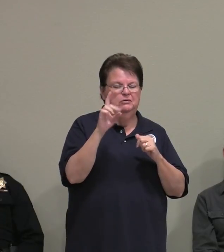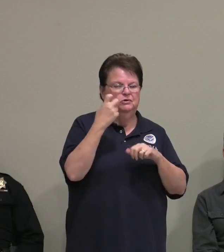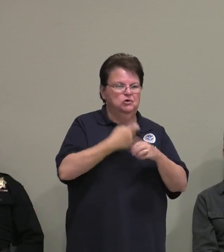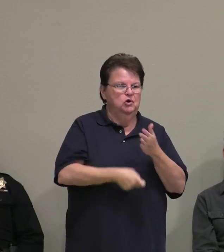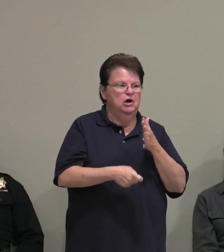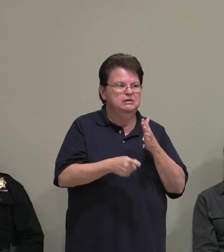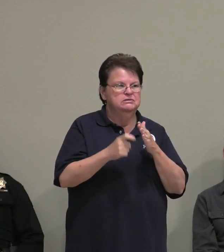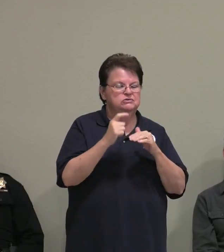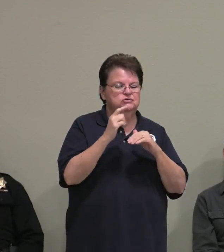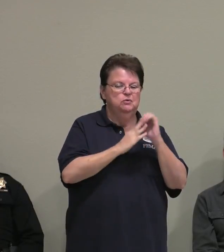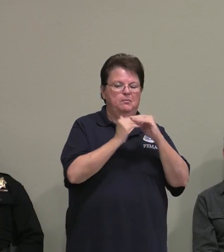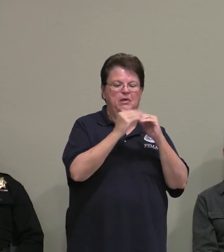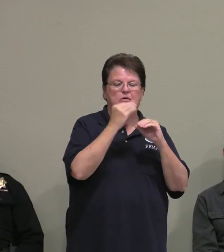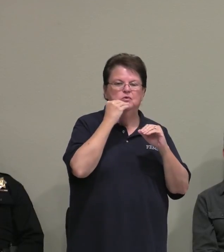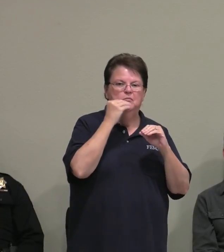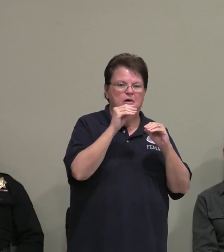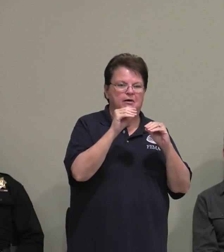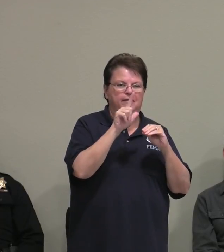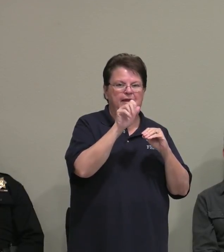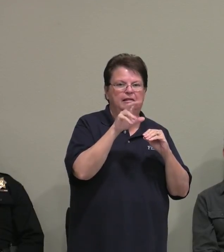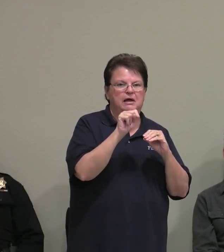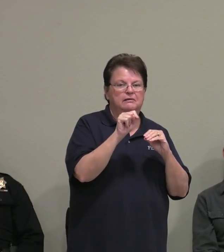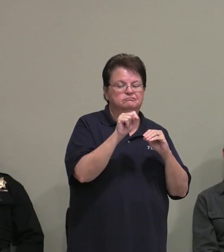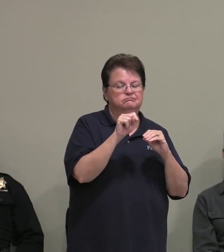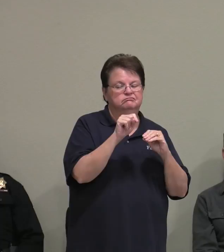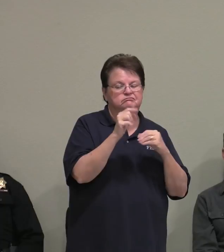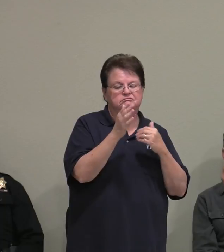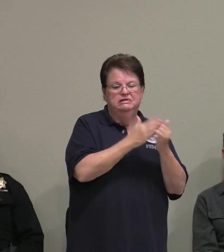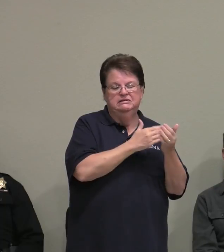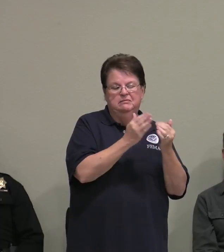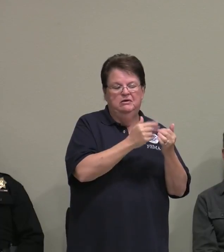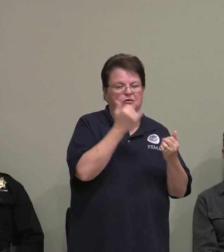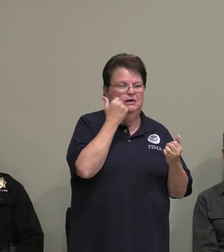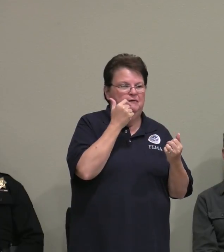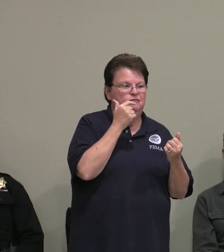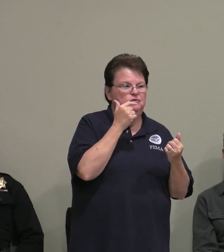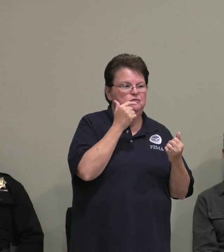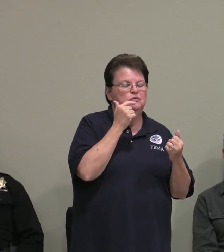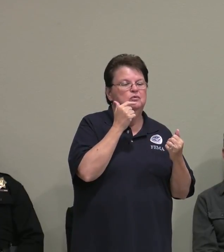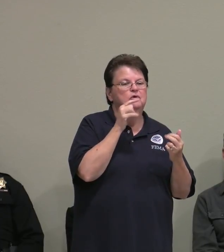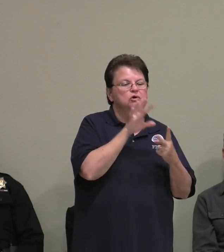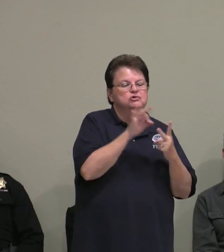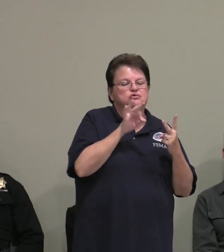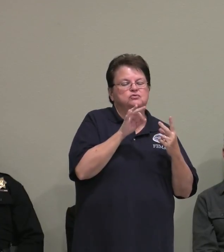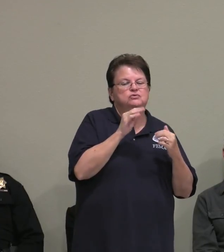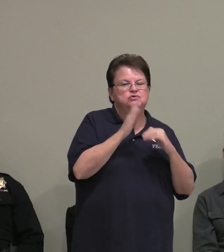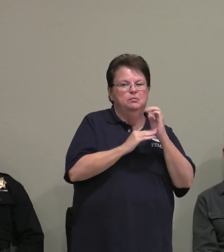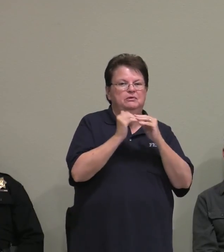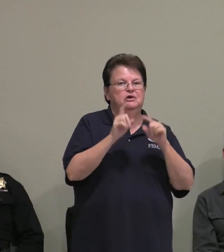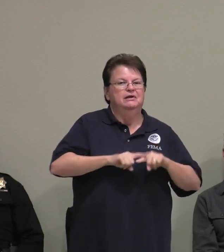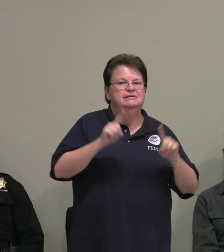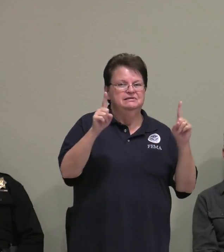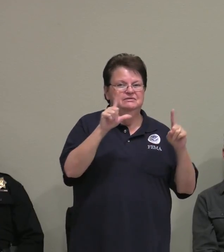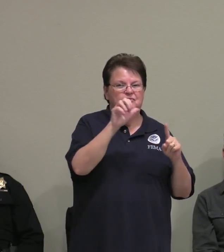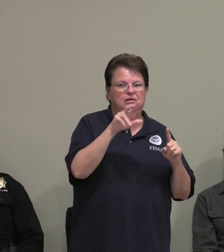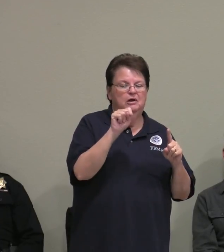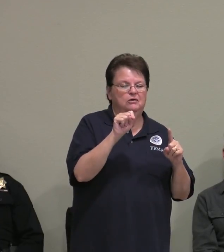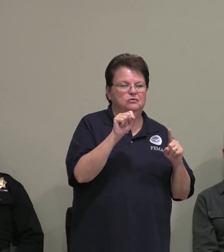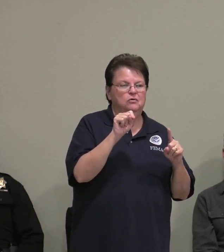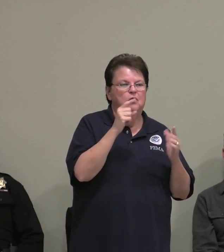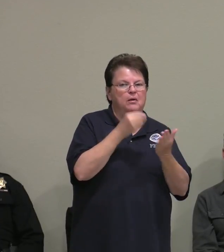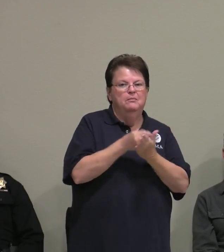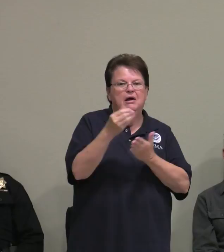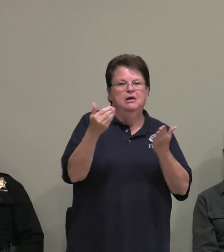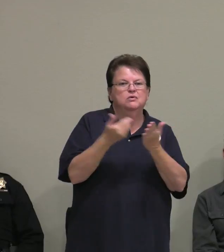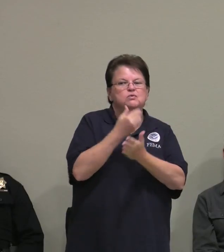rebuild the home on that lot. Even if you choose to rebuild on a different lot or if you choose to purchase a